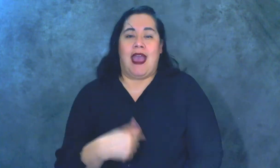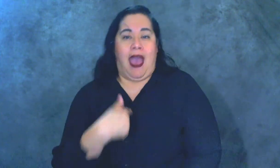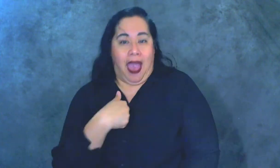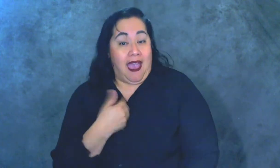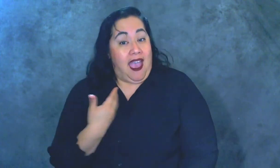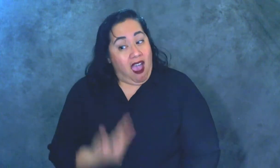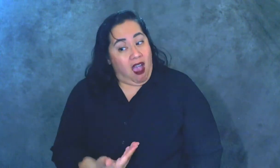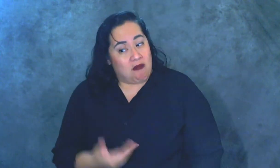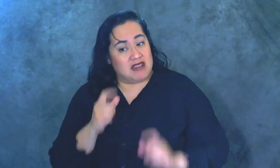giving back in my own way.